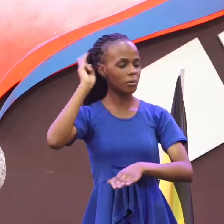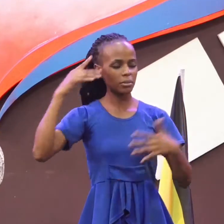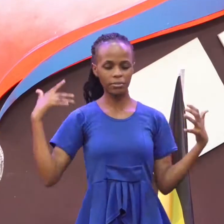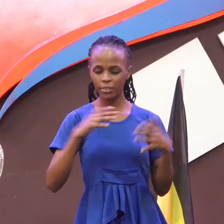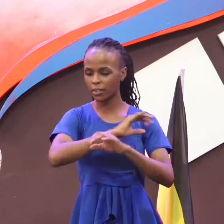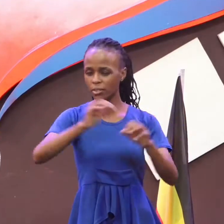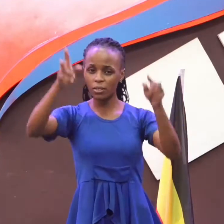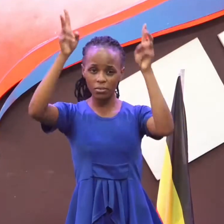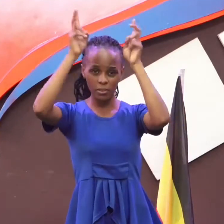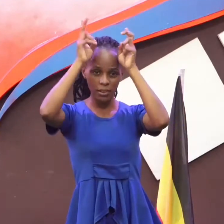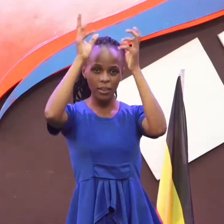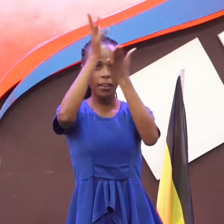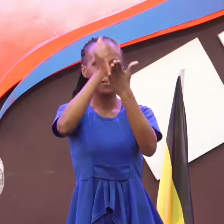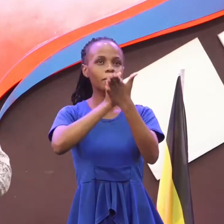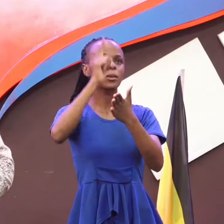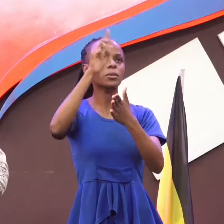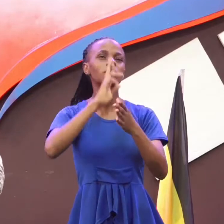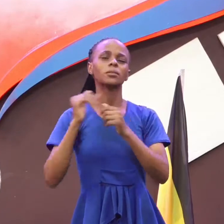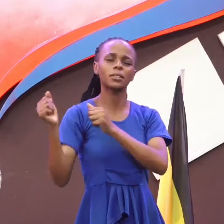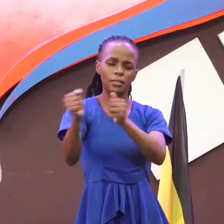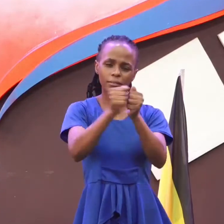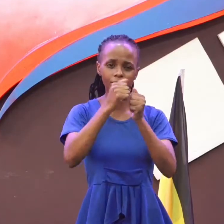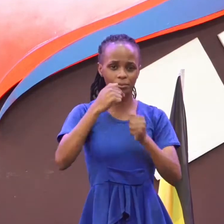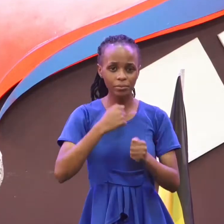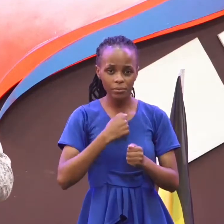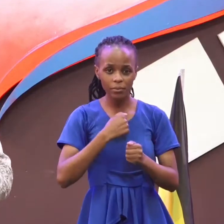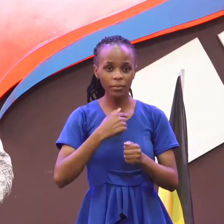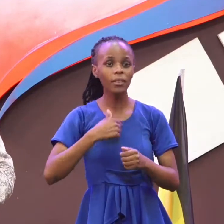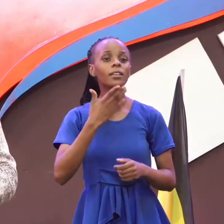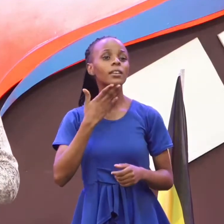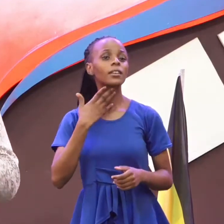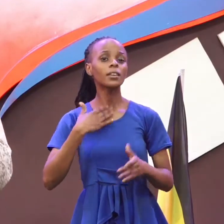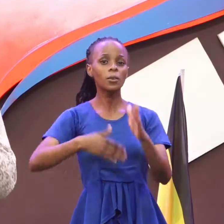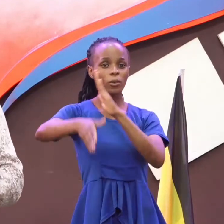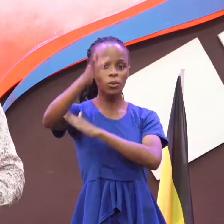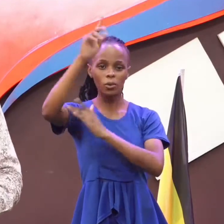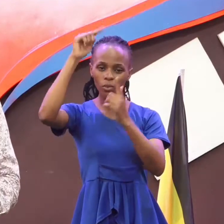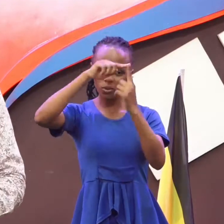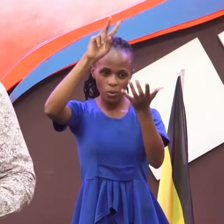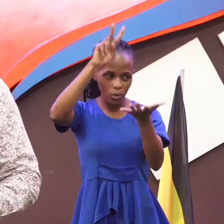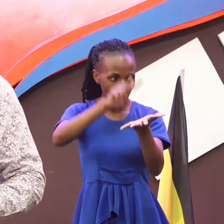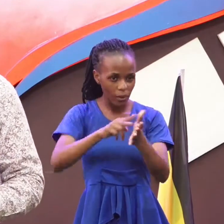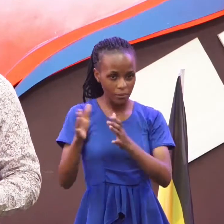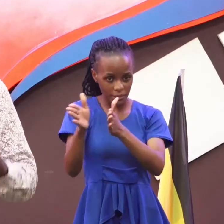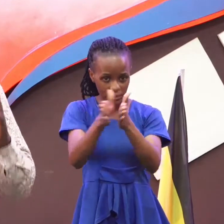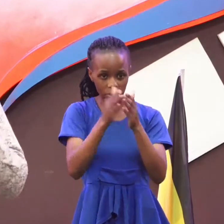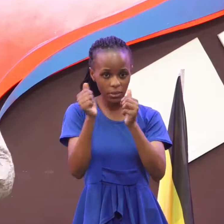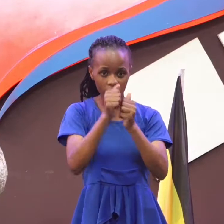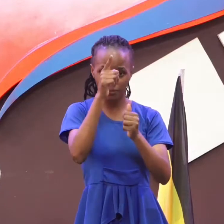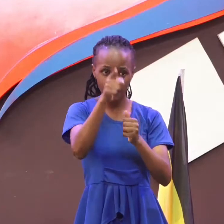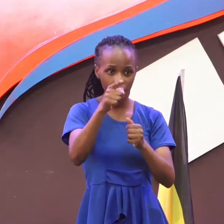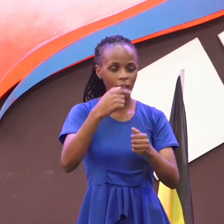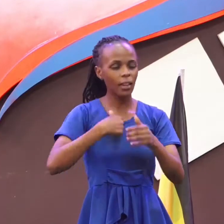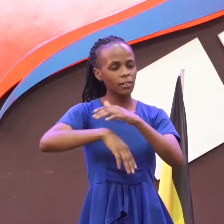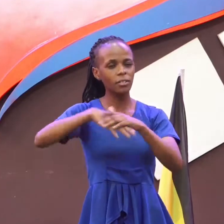I shall fear no evil. Kubanga gwe oli wamu nawe. For you are with me, amen. Njagala Katonda akakase nti ali wamu nawe. I want the Lord to assure you that he's with you. Sagala